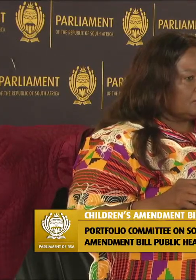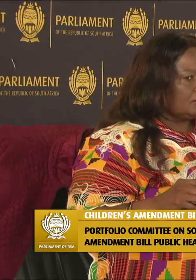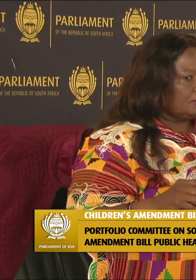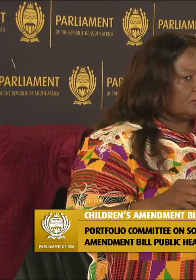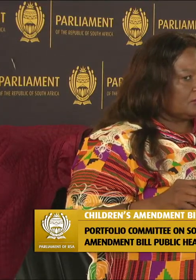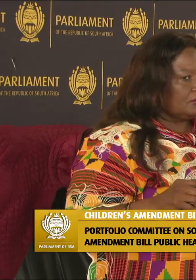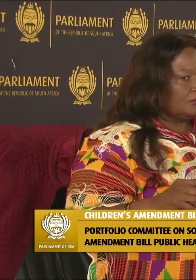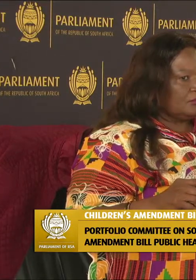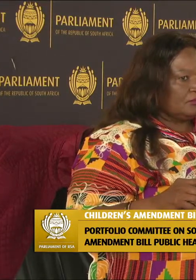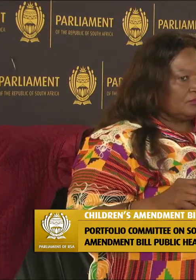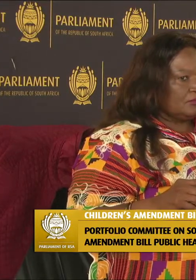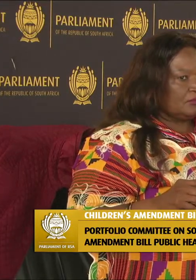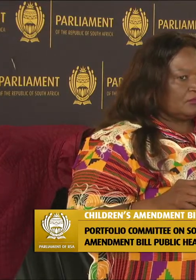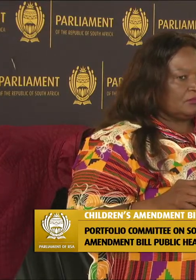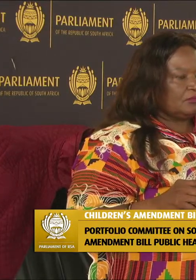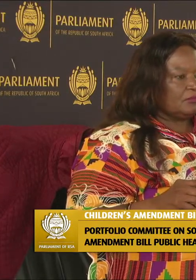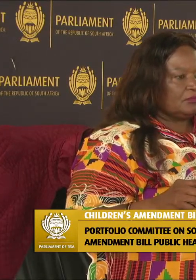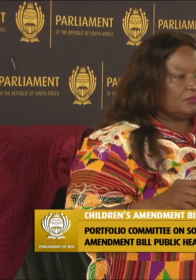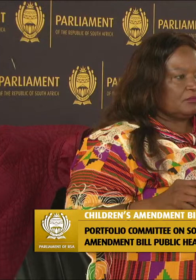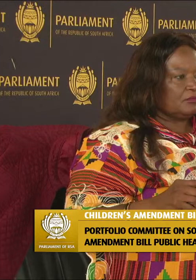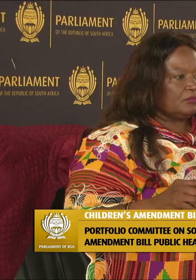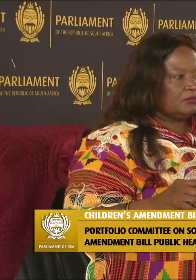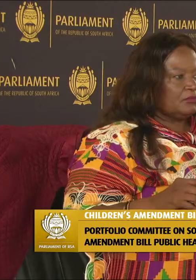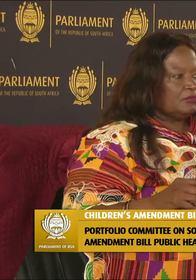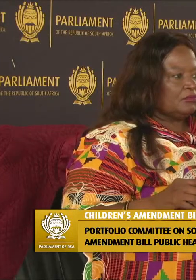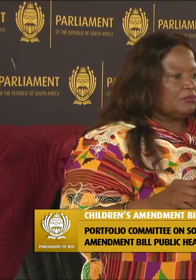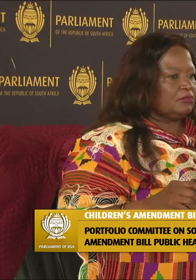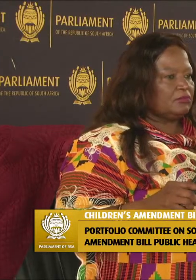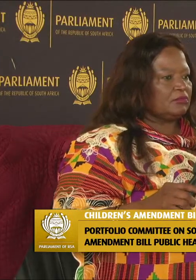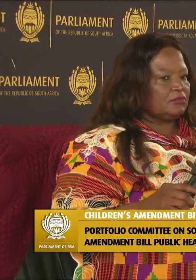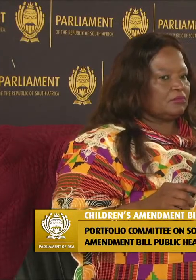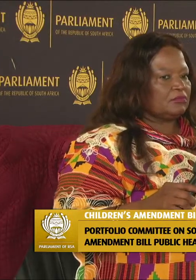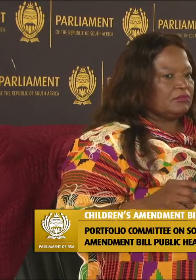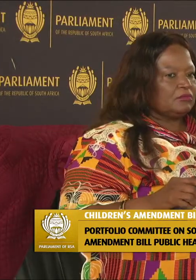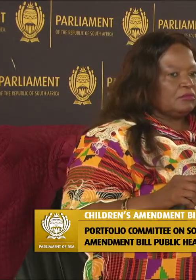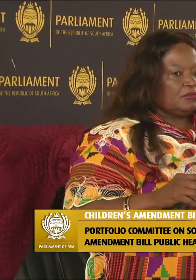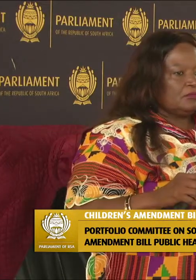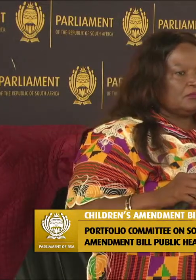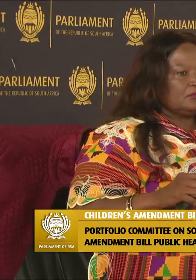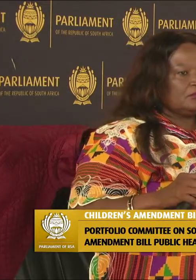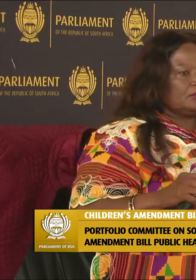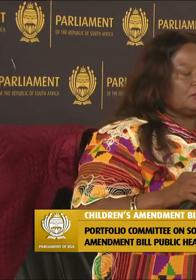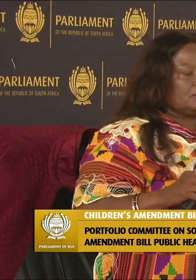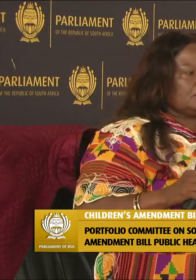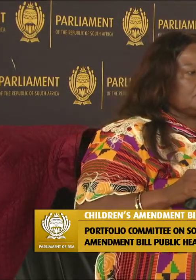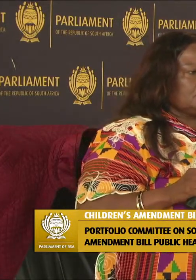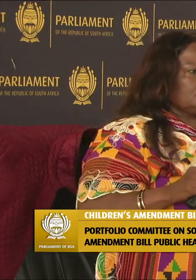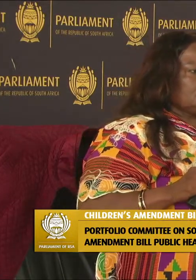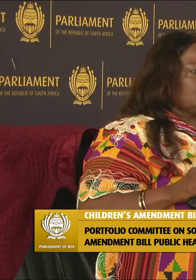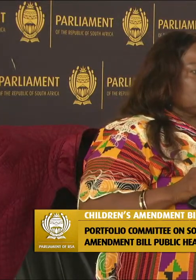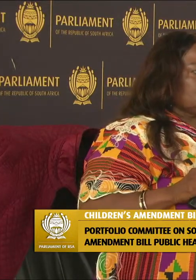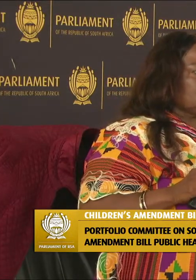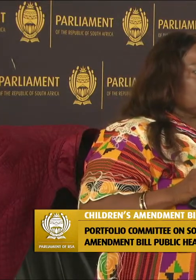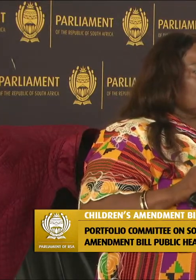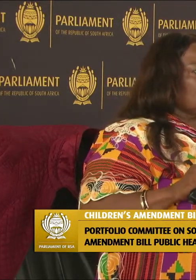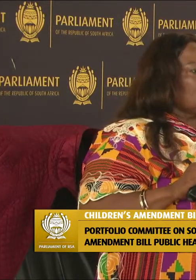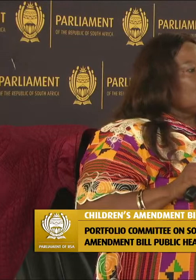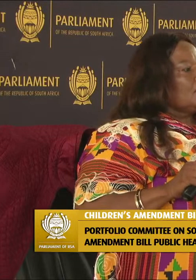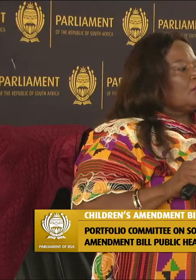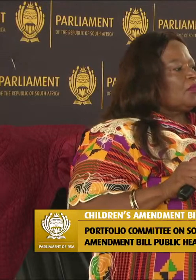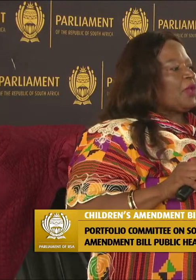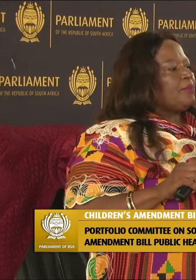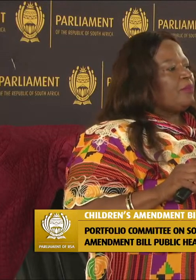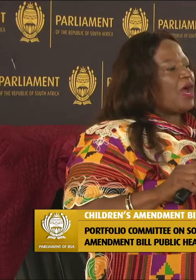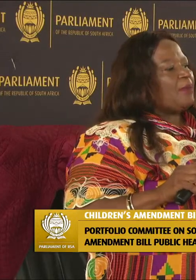from the municipalities about certain things that the municipality can do for you. So you are still allowed to talk about